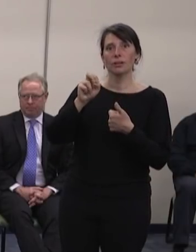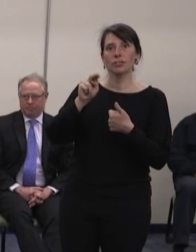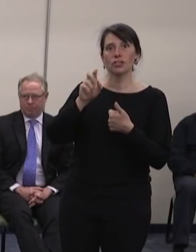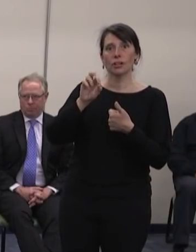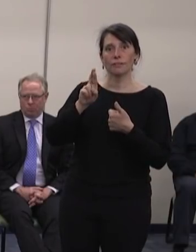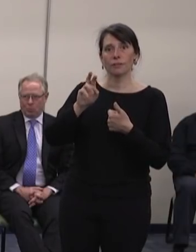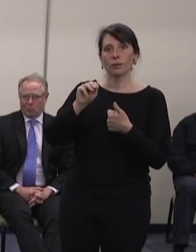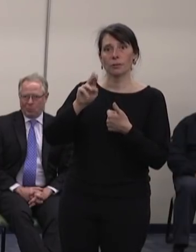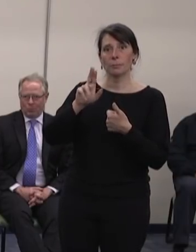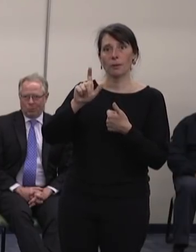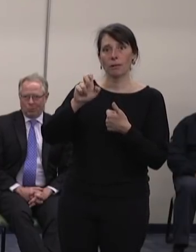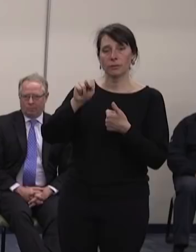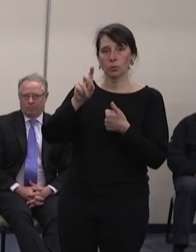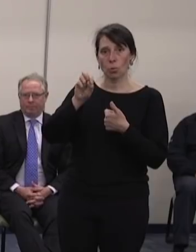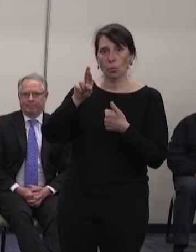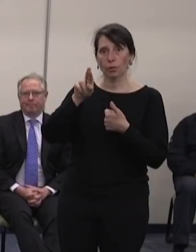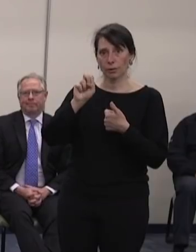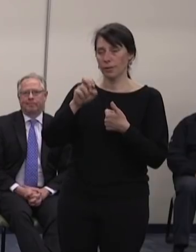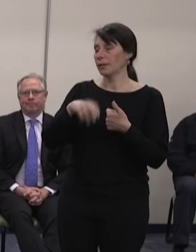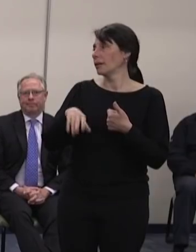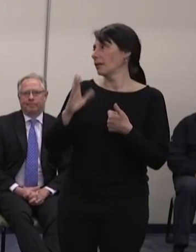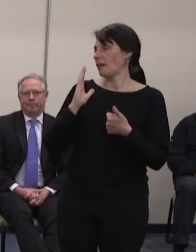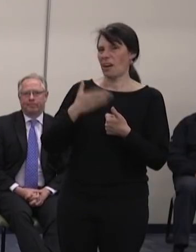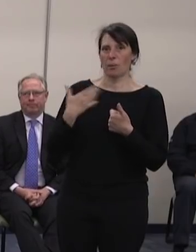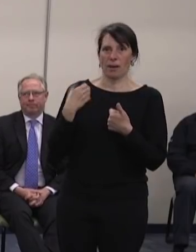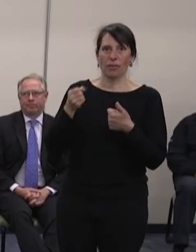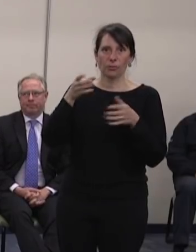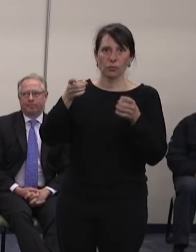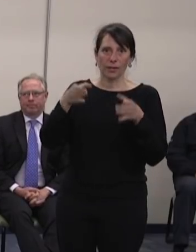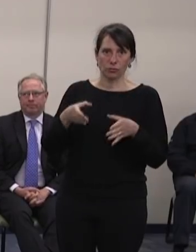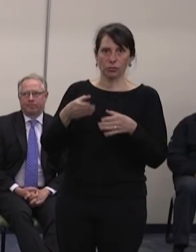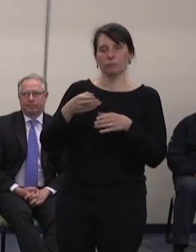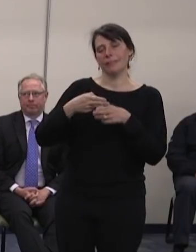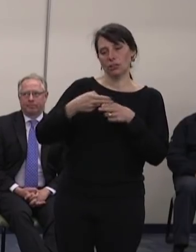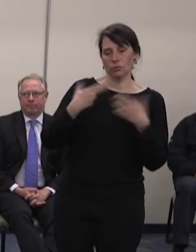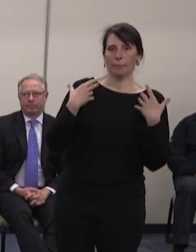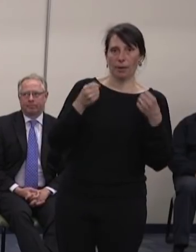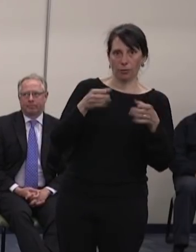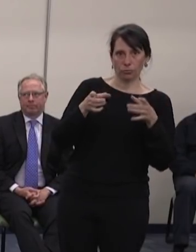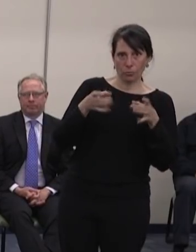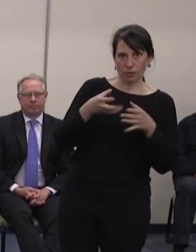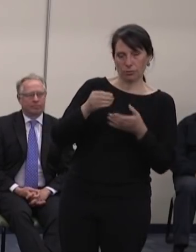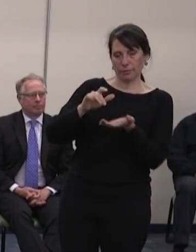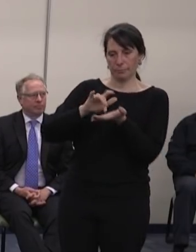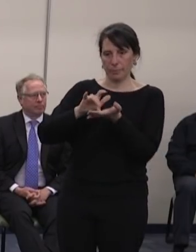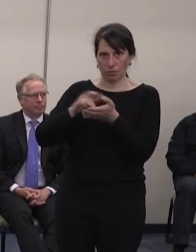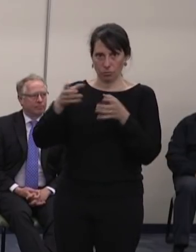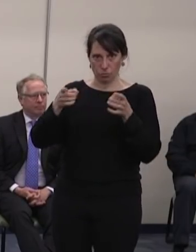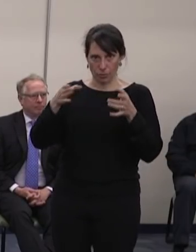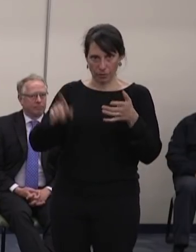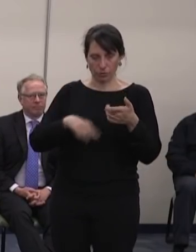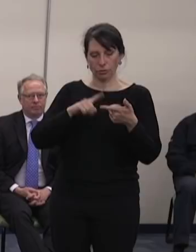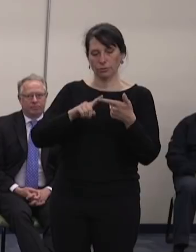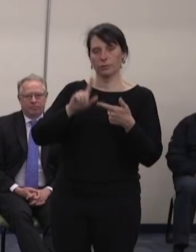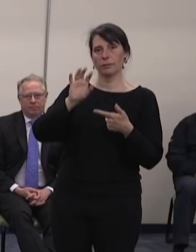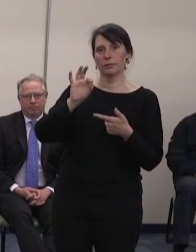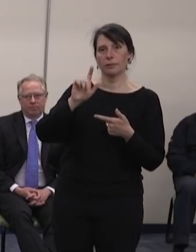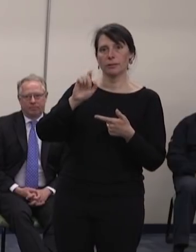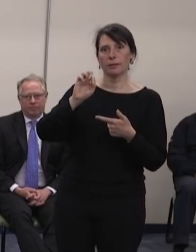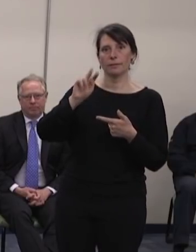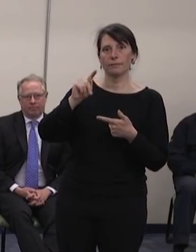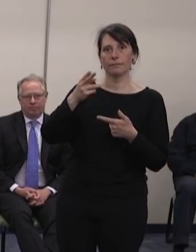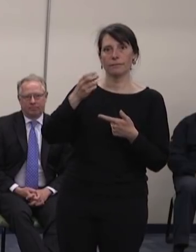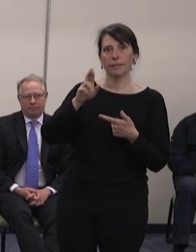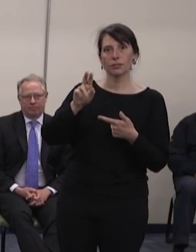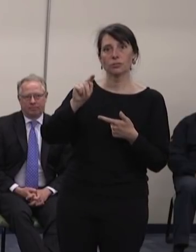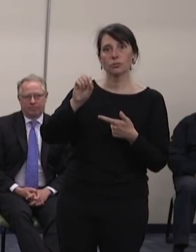Buncombe County Health and Human Services Health Director, Interim Health Director, and Medical Director. Fletcher Tove, Buncombe County